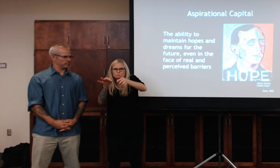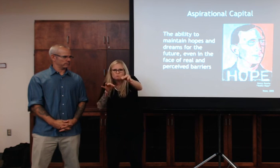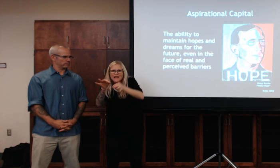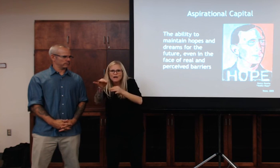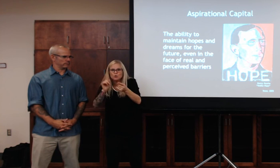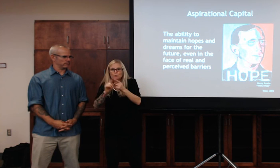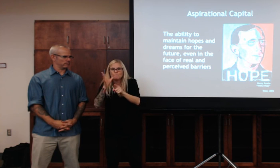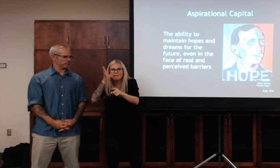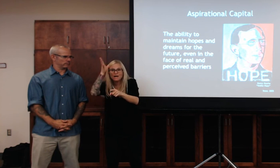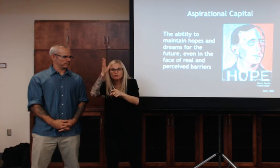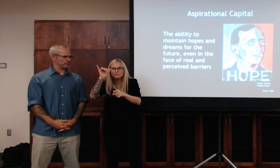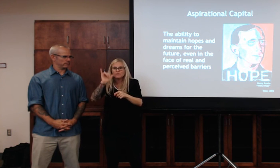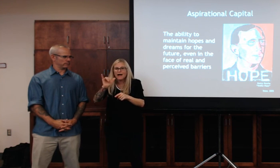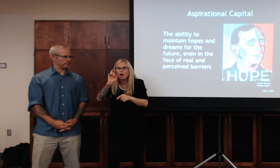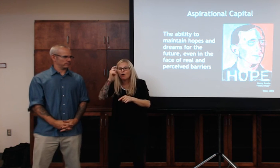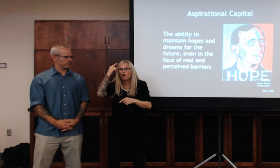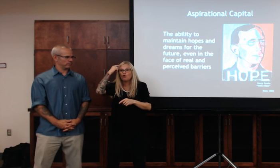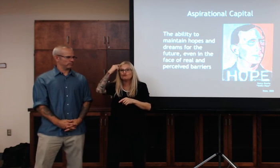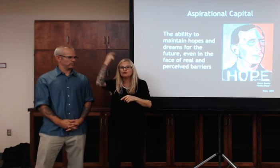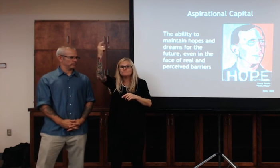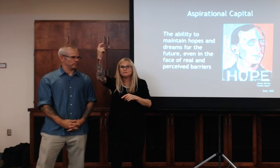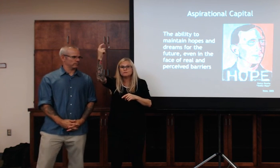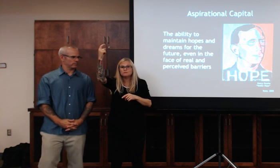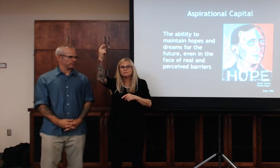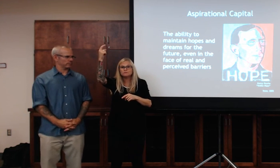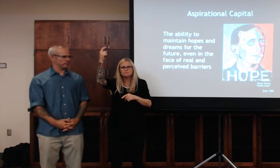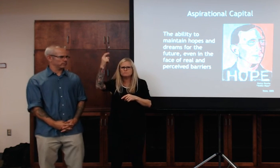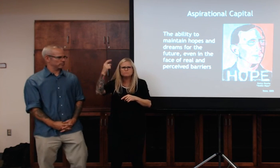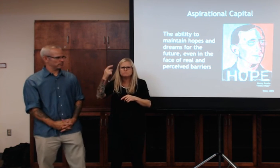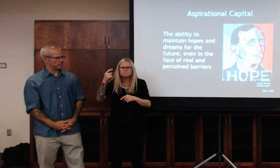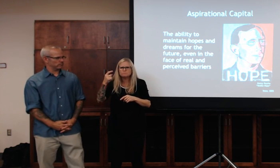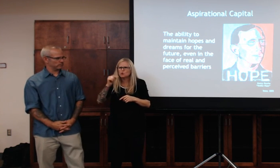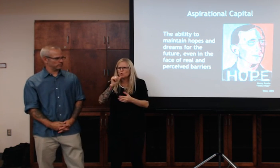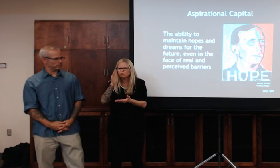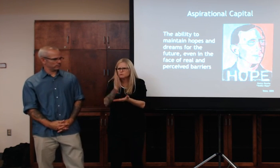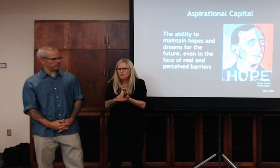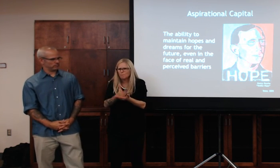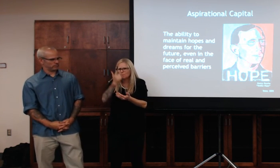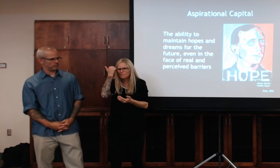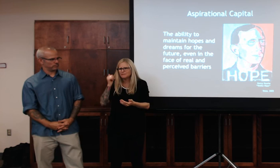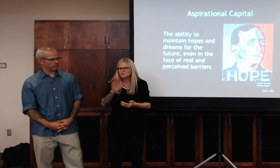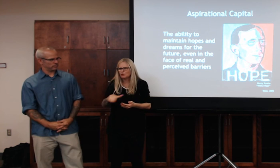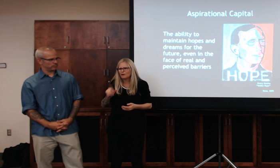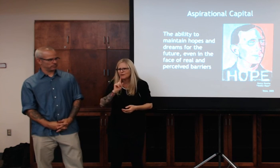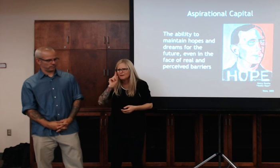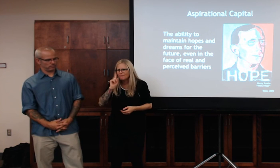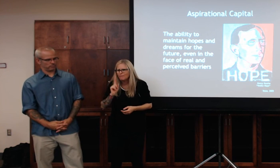have to explain to parents that dreams don't stop because a child is